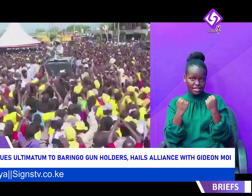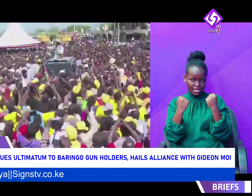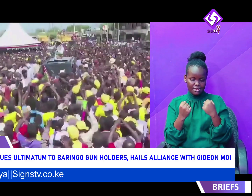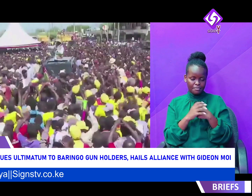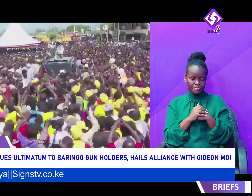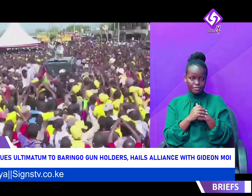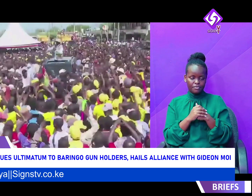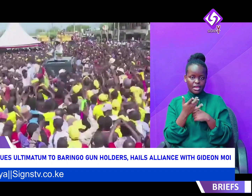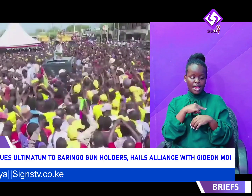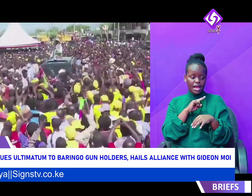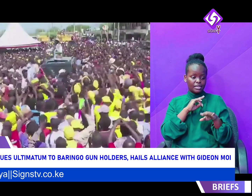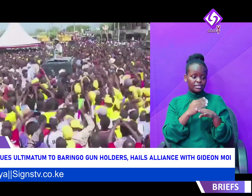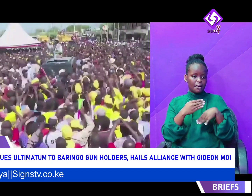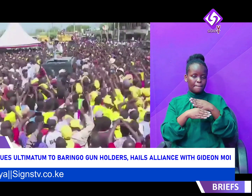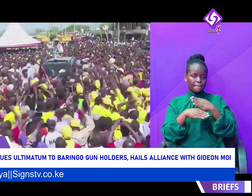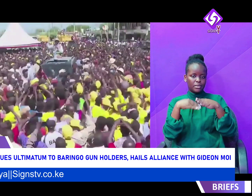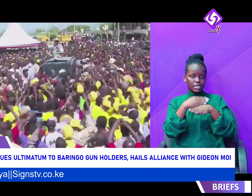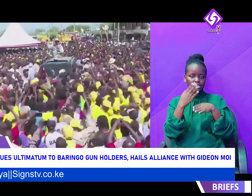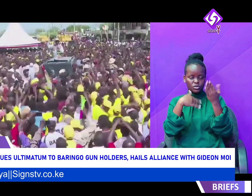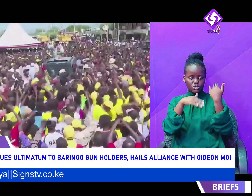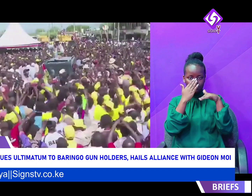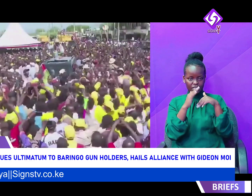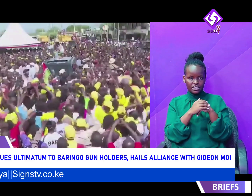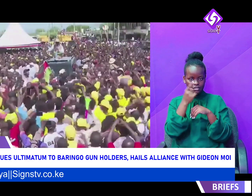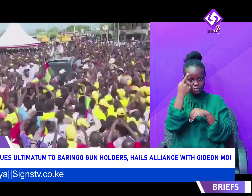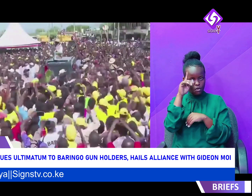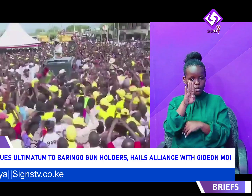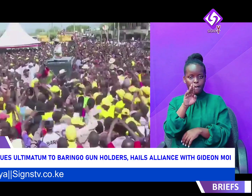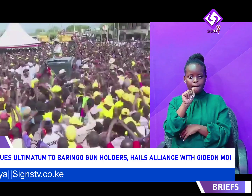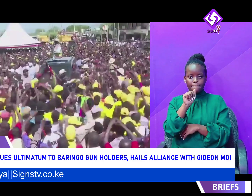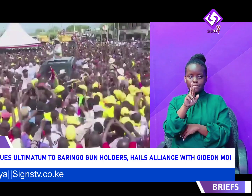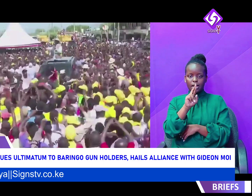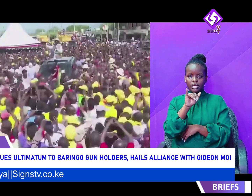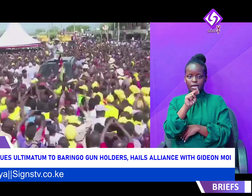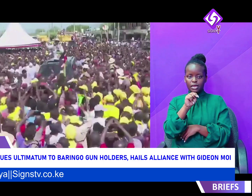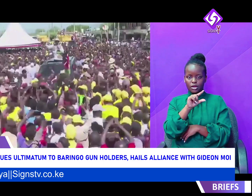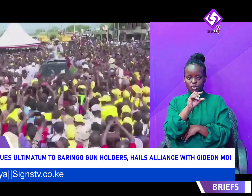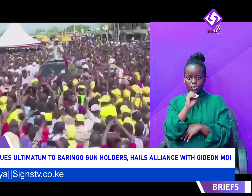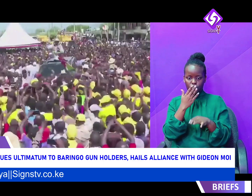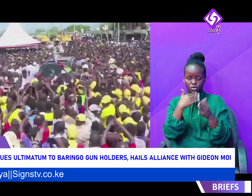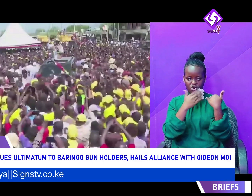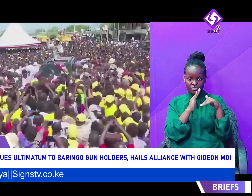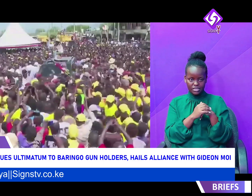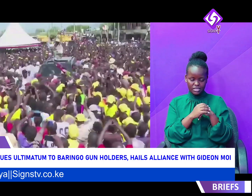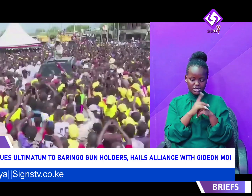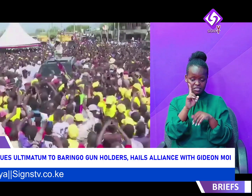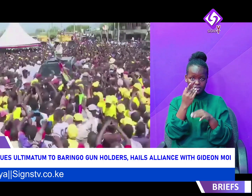Tunajenga university ya Baringo University. Na wanafunzi wa kwanza tayari